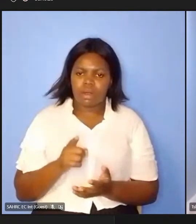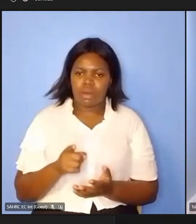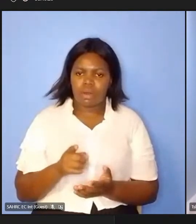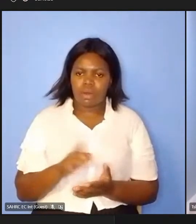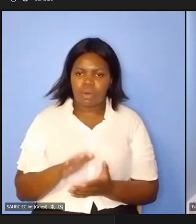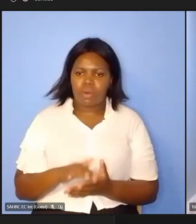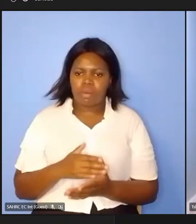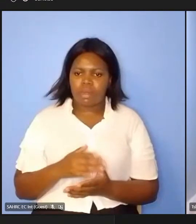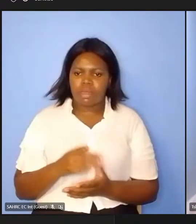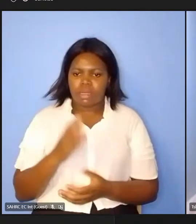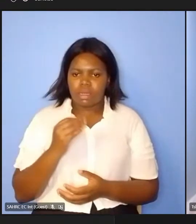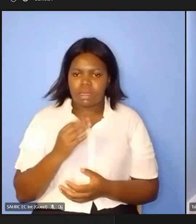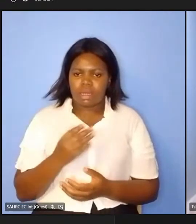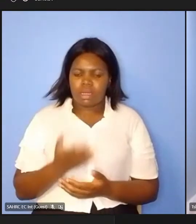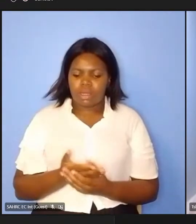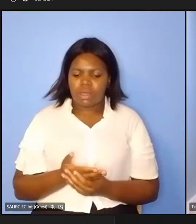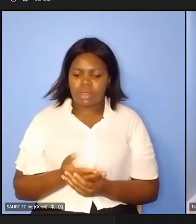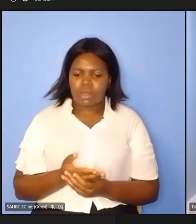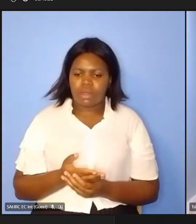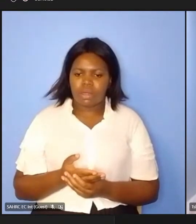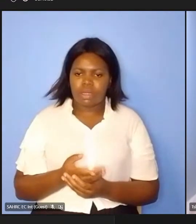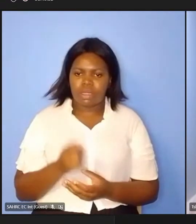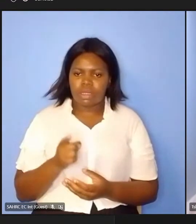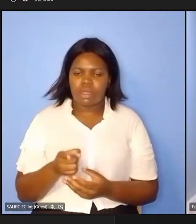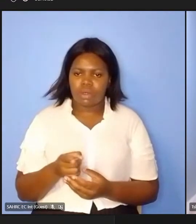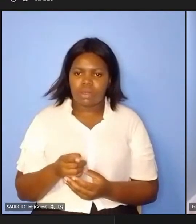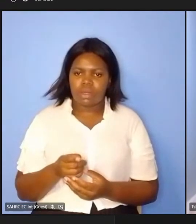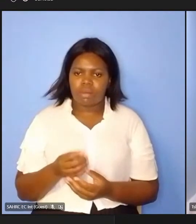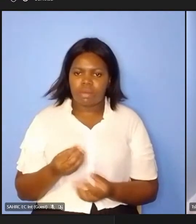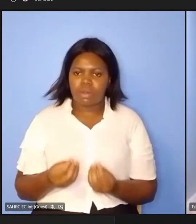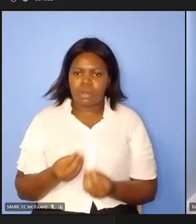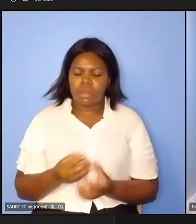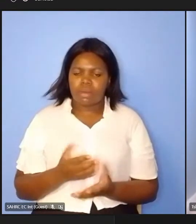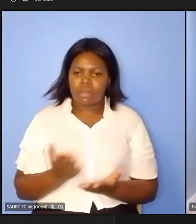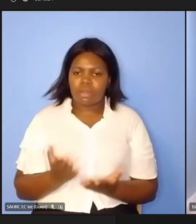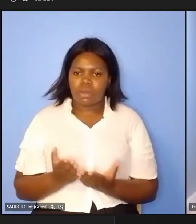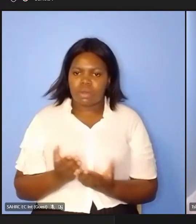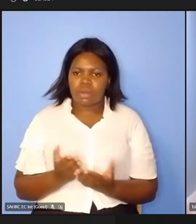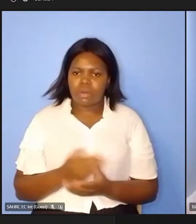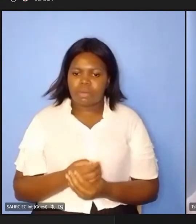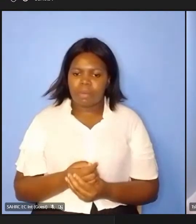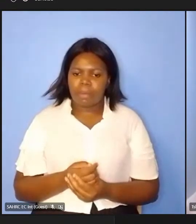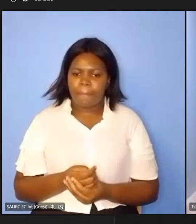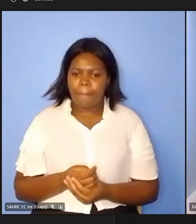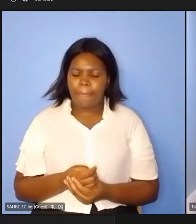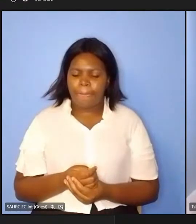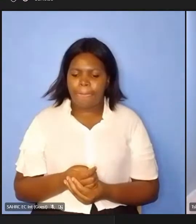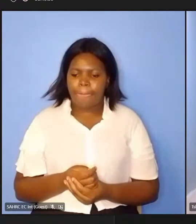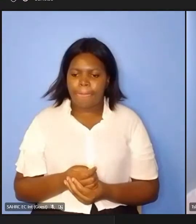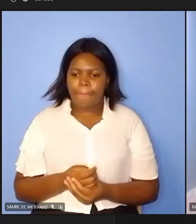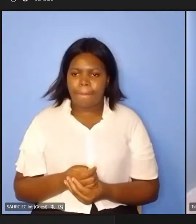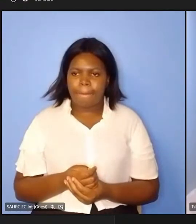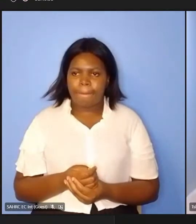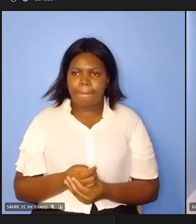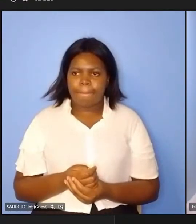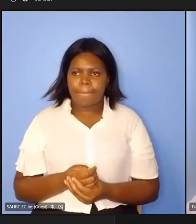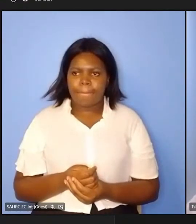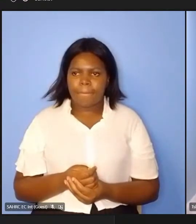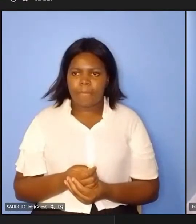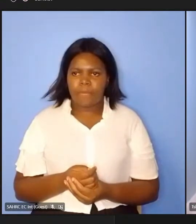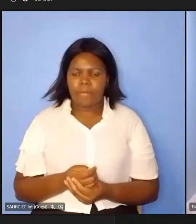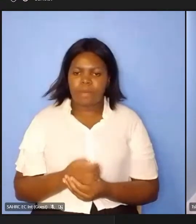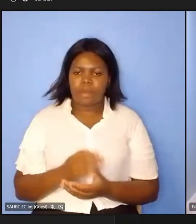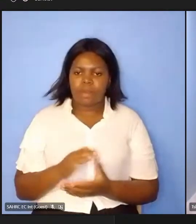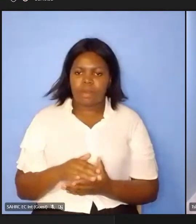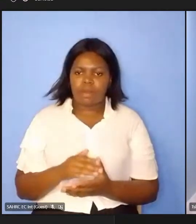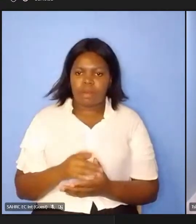learners are definitely being adversely affected when they have to